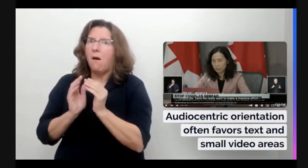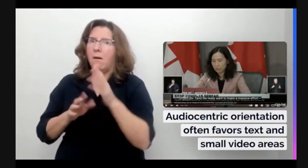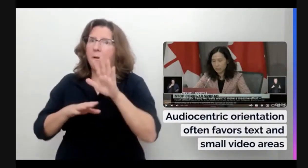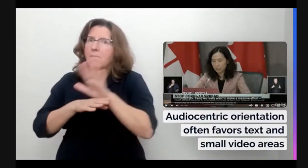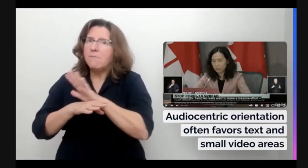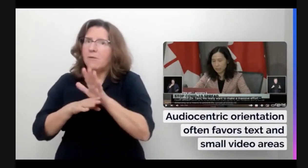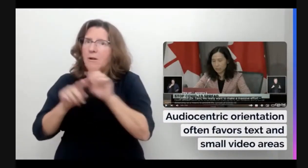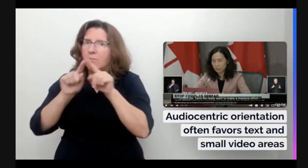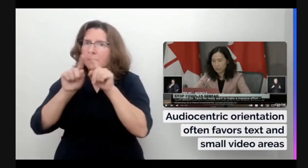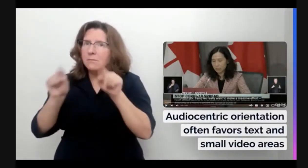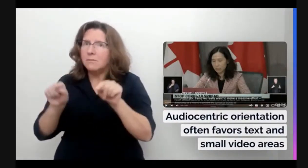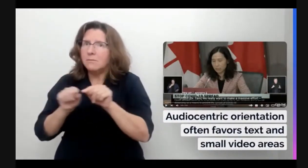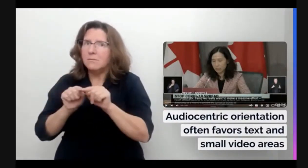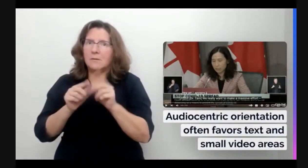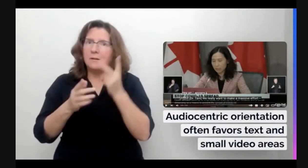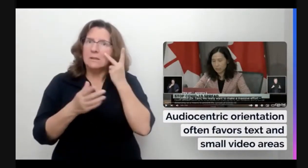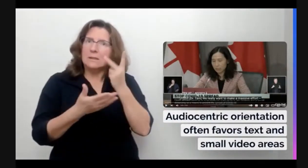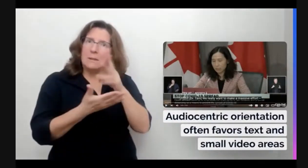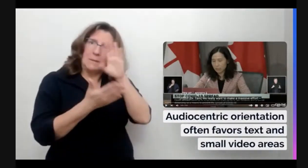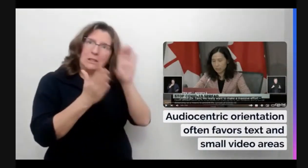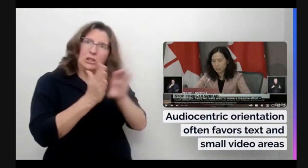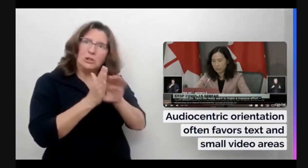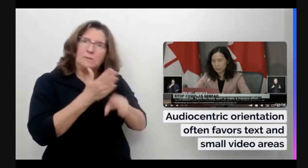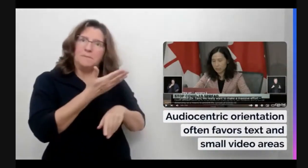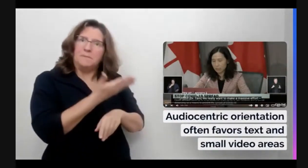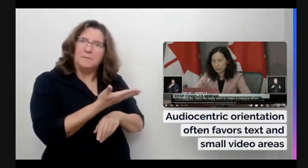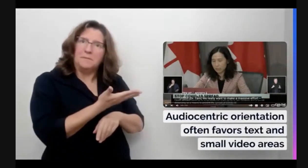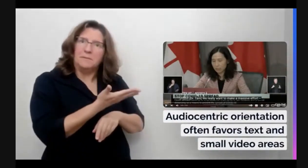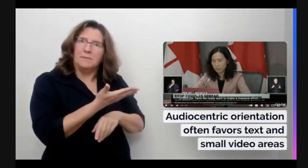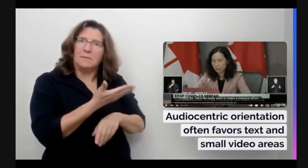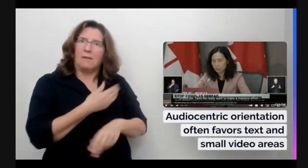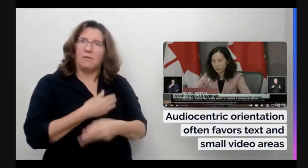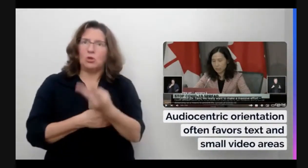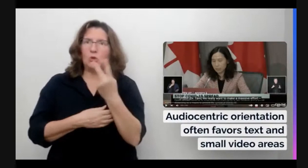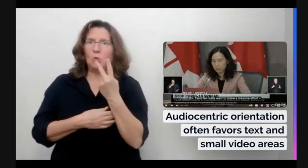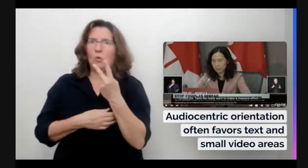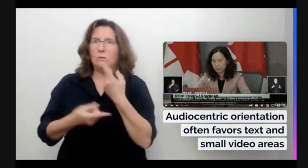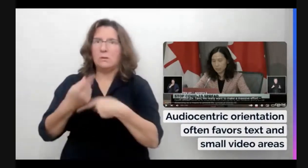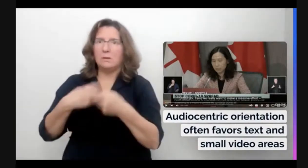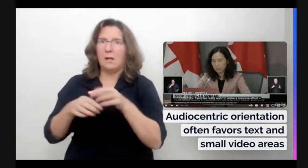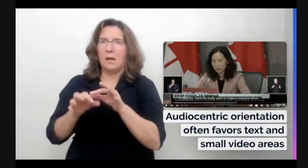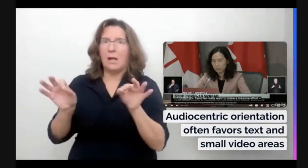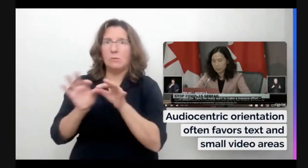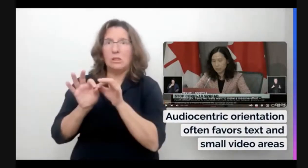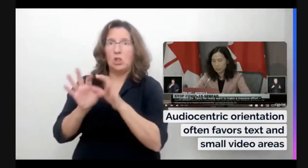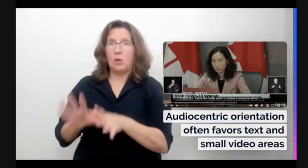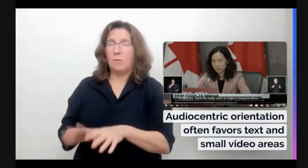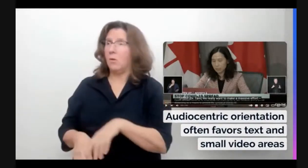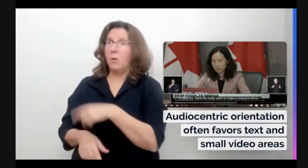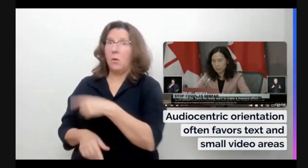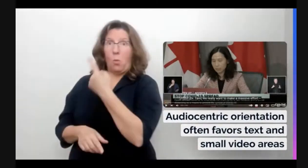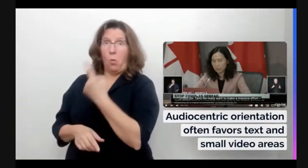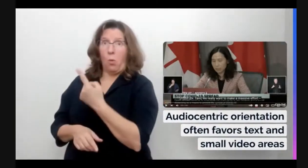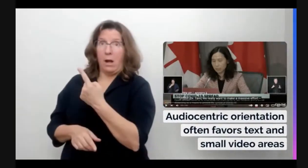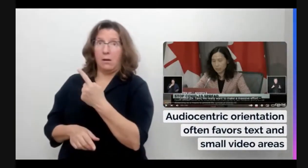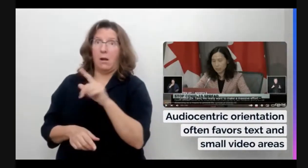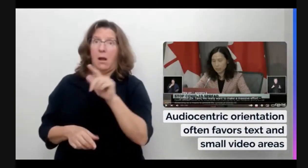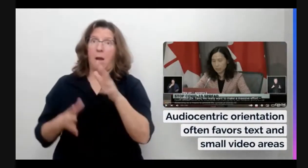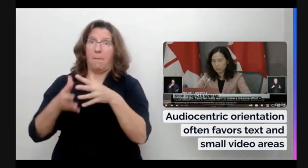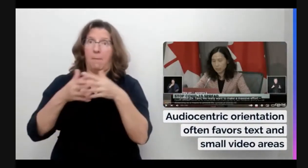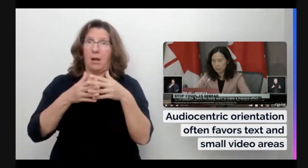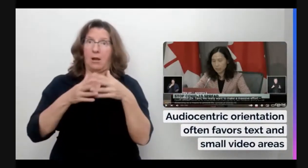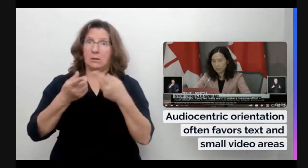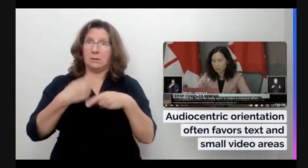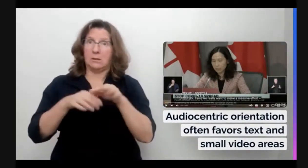You can see on this slide evidence of this perspective. See how the interpreters are relegated to